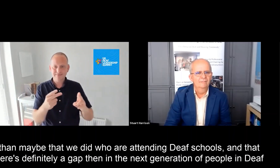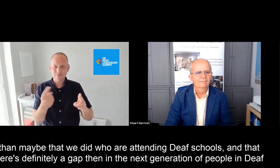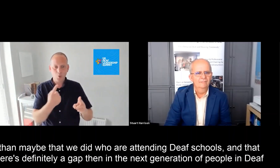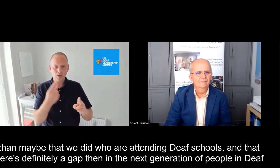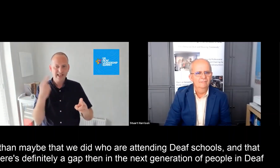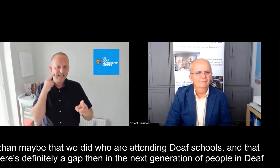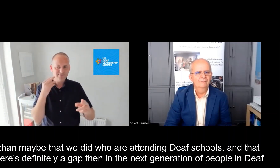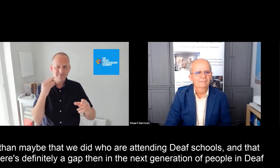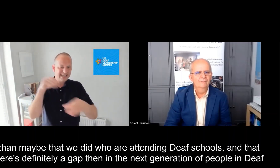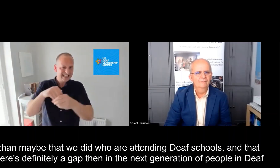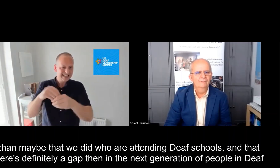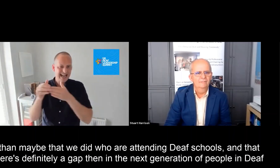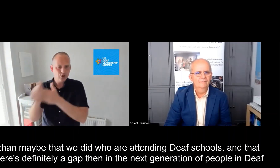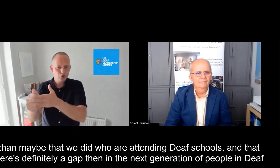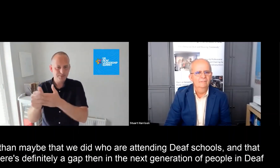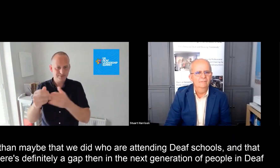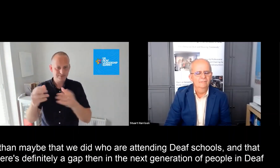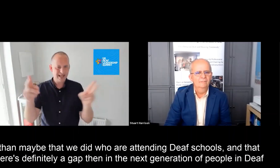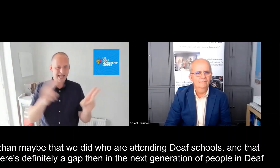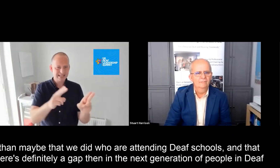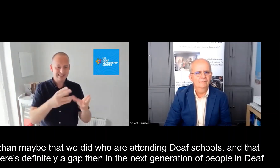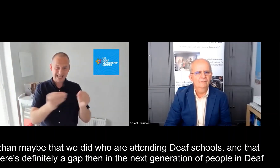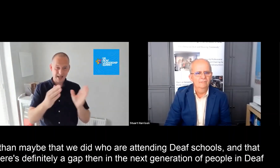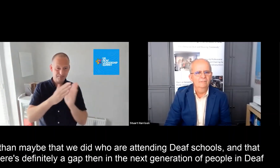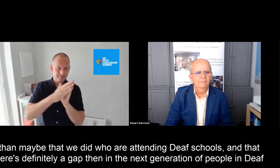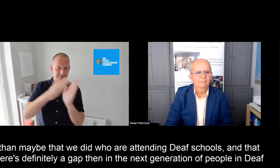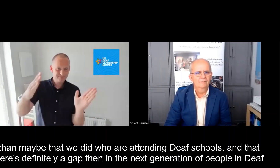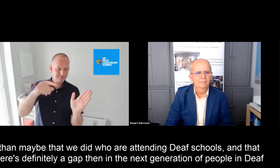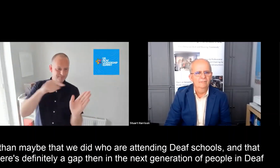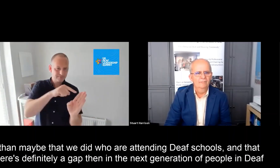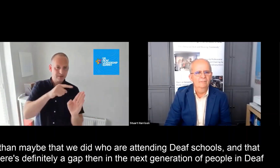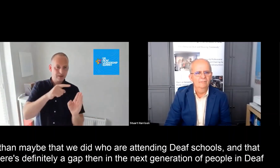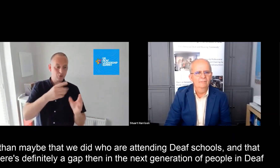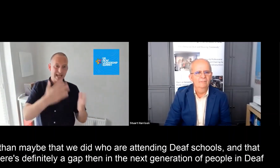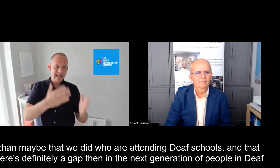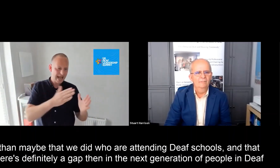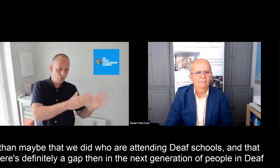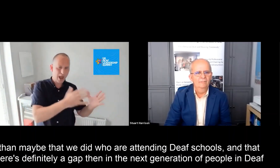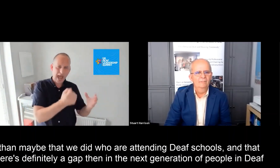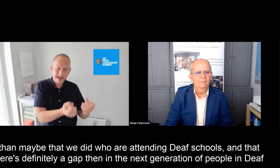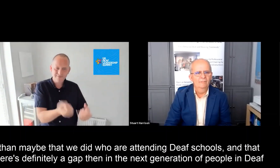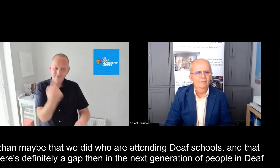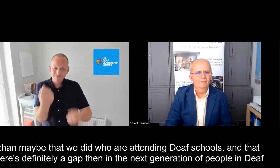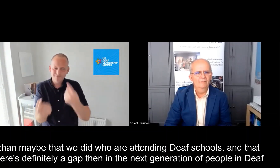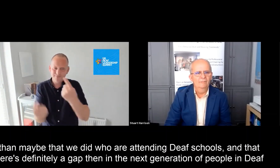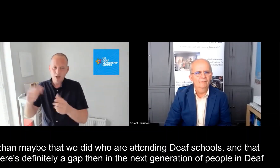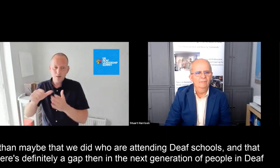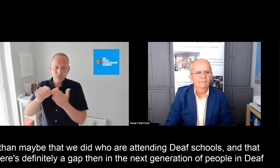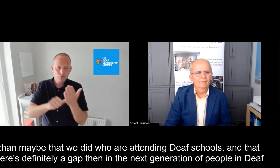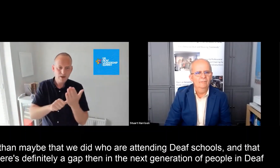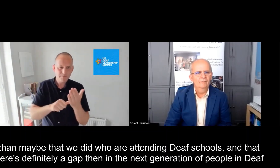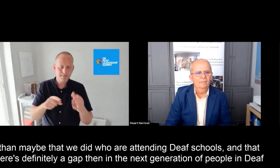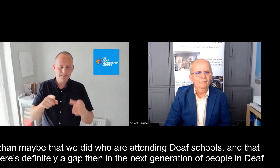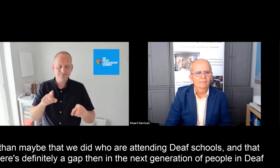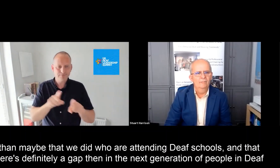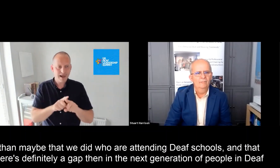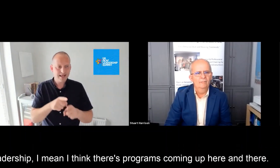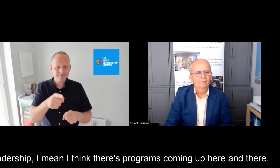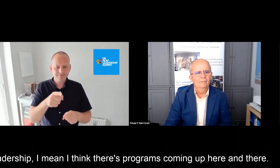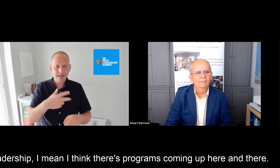attending deaf schools. But there's definitely a gap then in the next generation of people in deaf leadership. I mean, I think